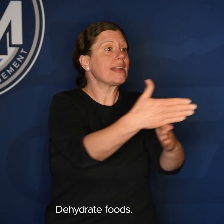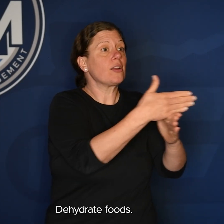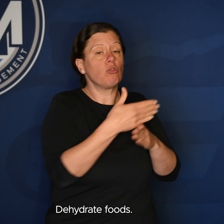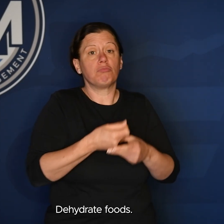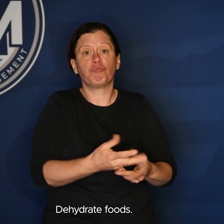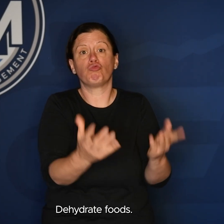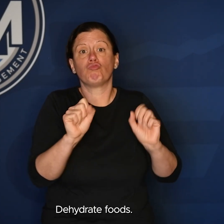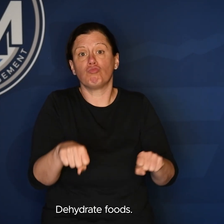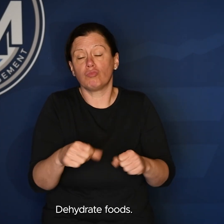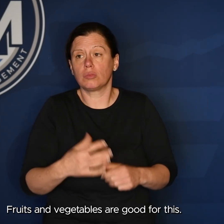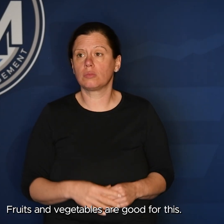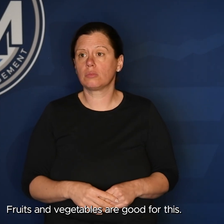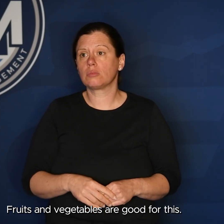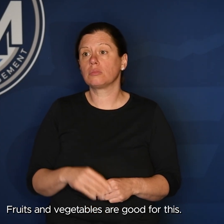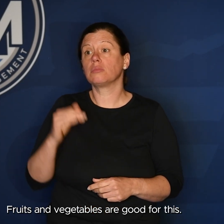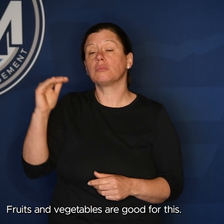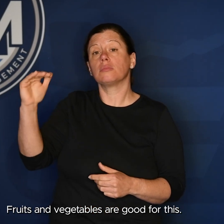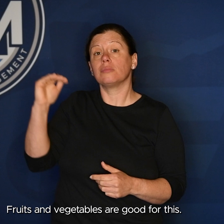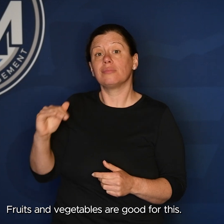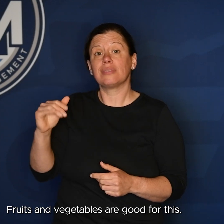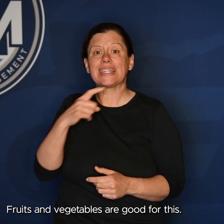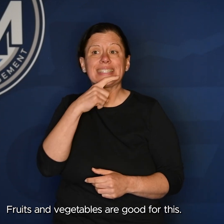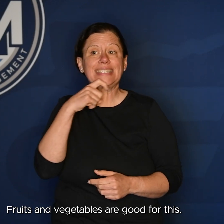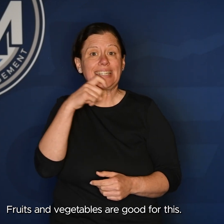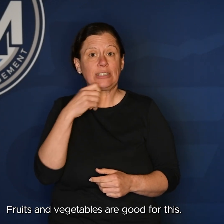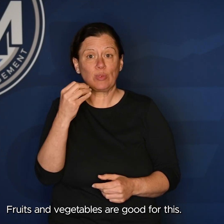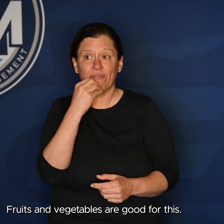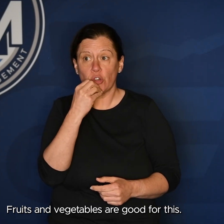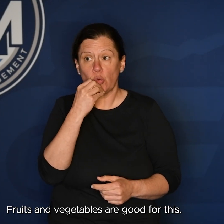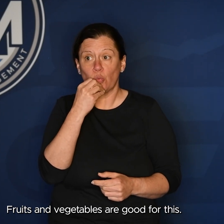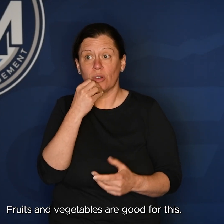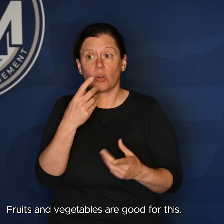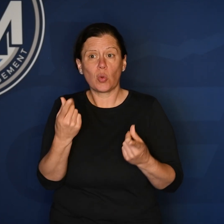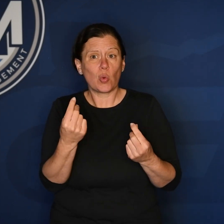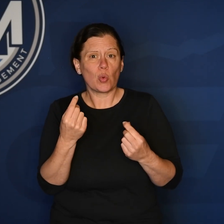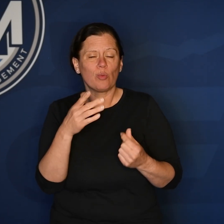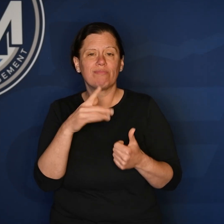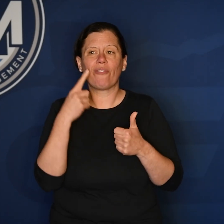Dehydrate foods. Fruits and vegetables are good for this.